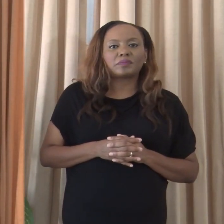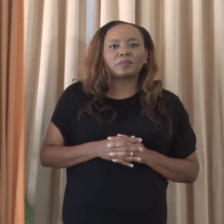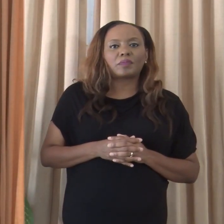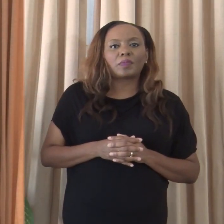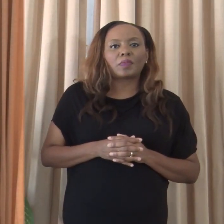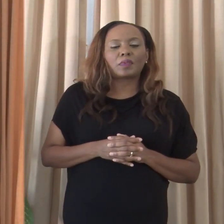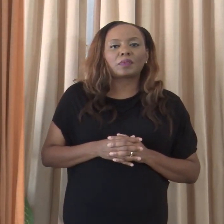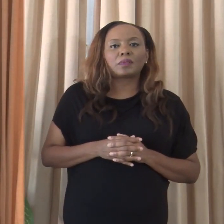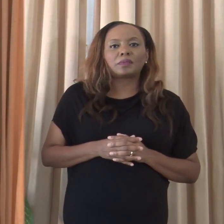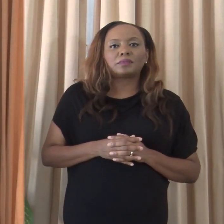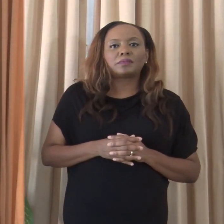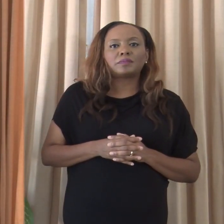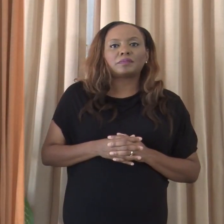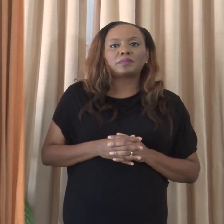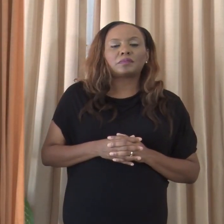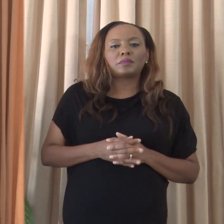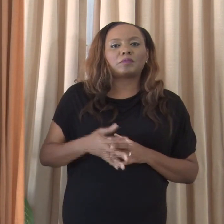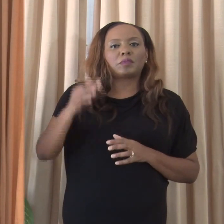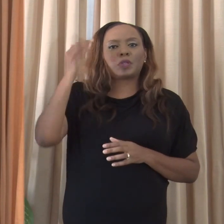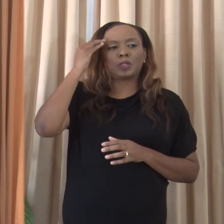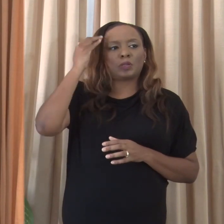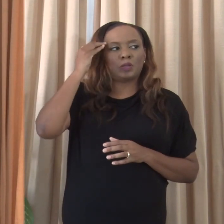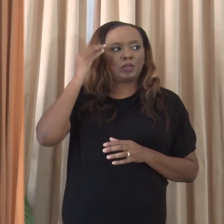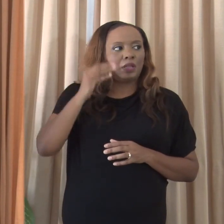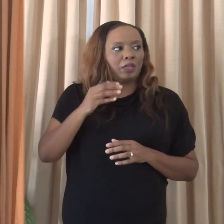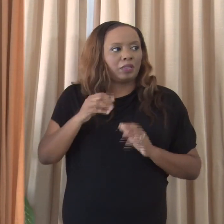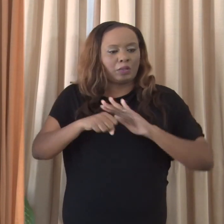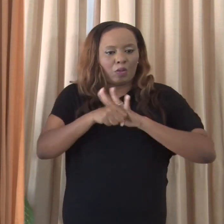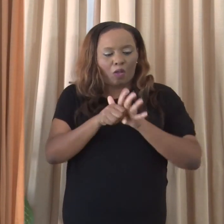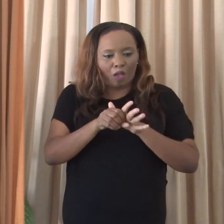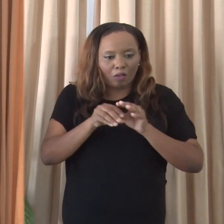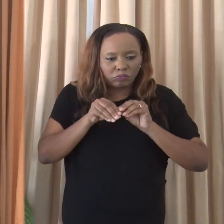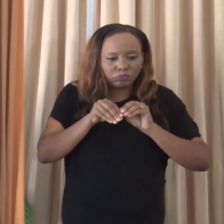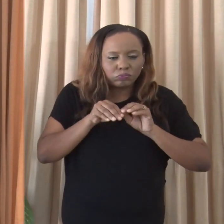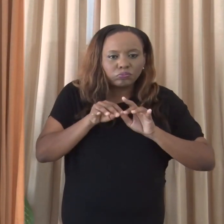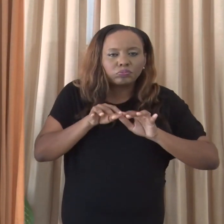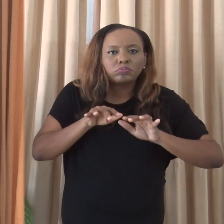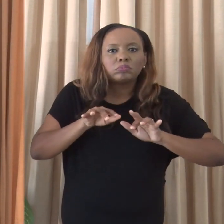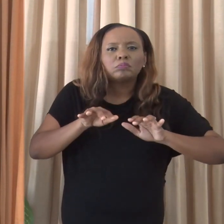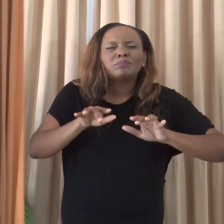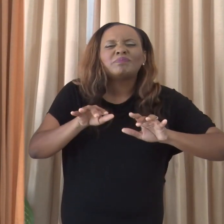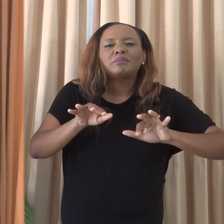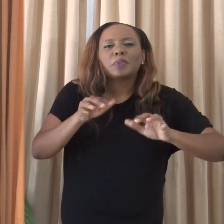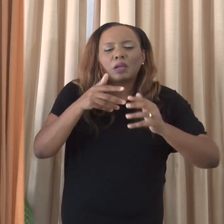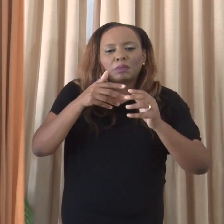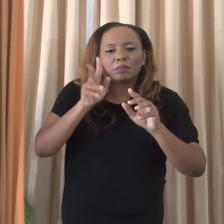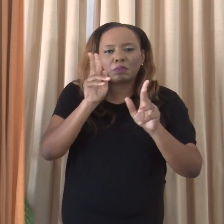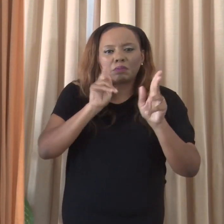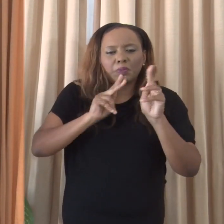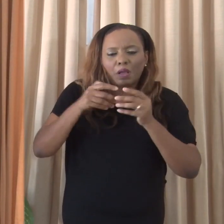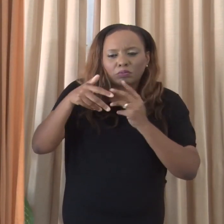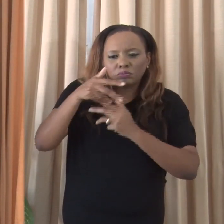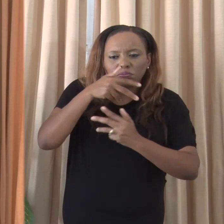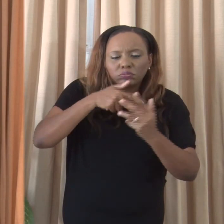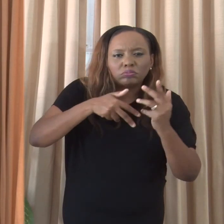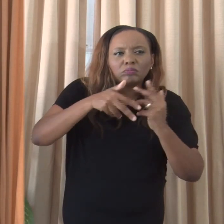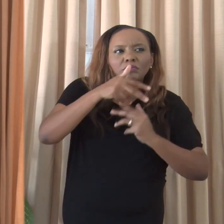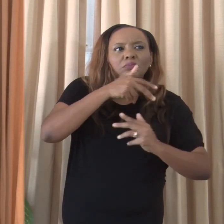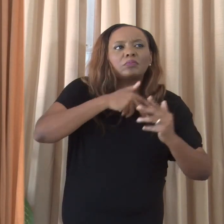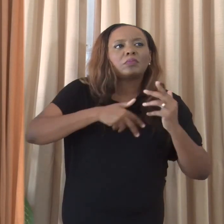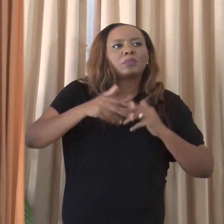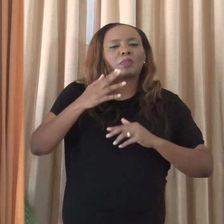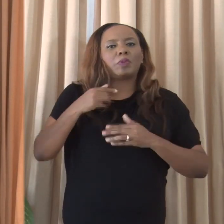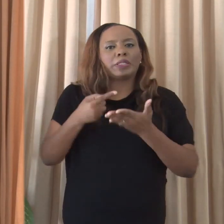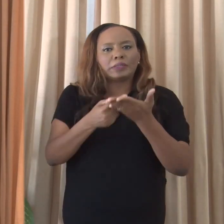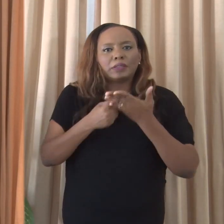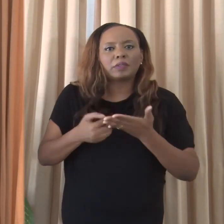community spread on island, it therefore becomes necessary for us to look at broadening the base of quarantine facilities, and that is why the